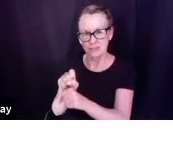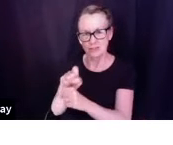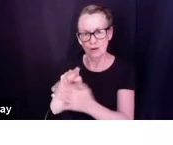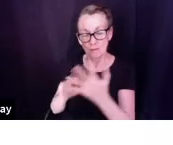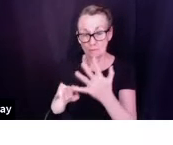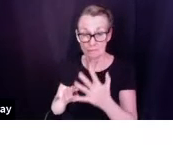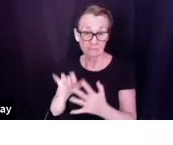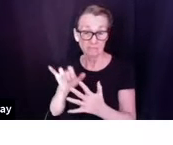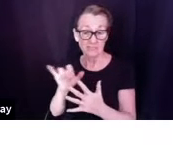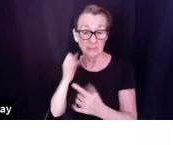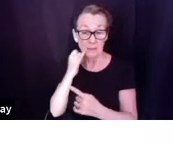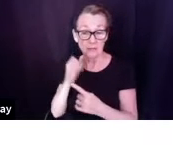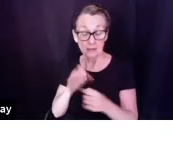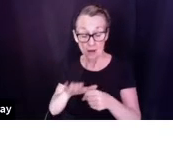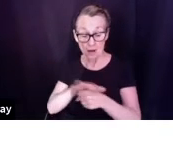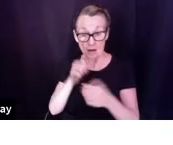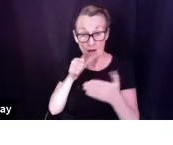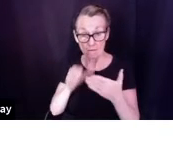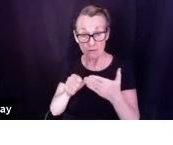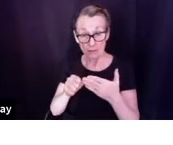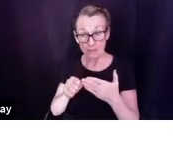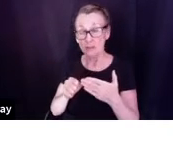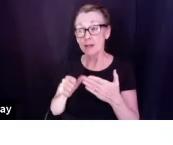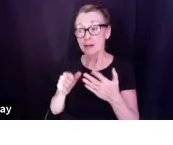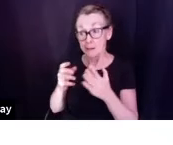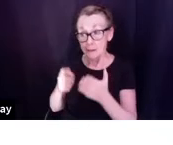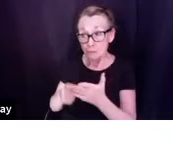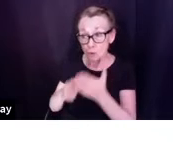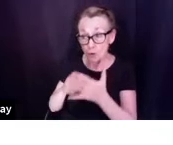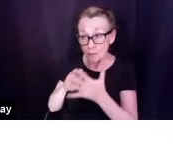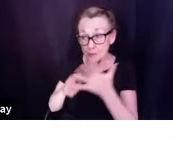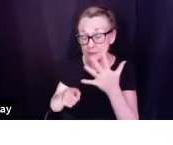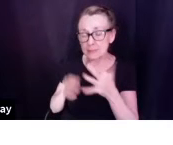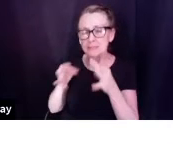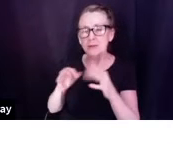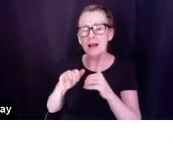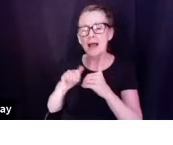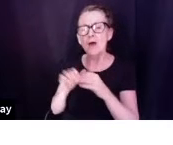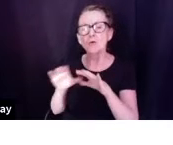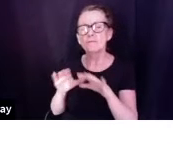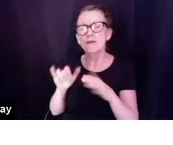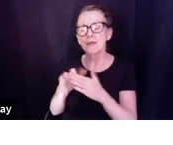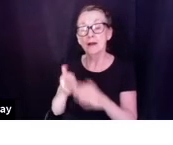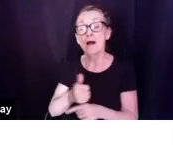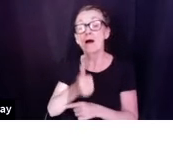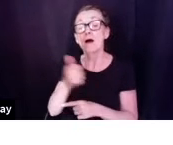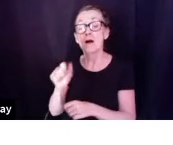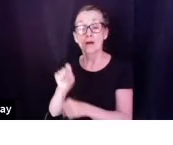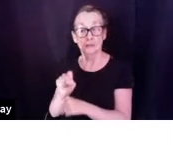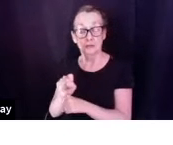letter, and go over the main requirements and say you've done those and how well you did them in other jobs, and adding